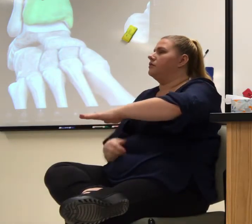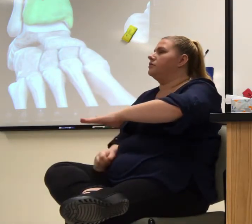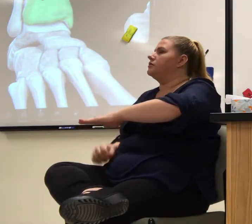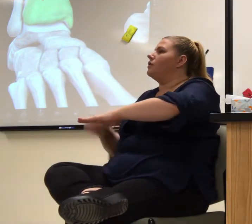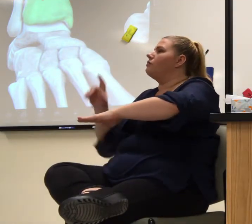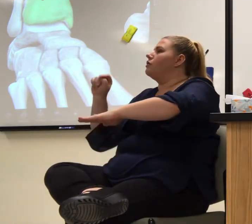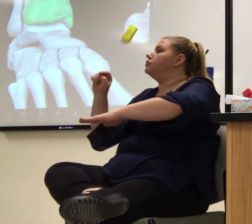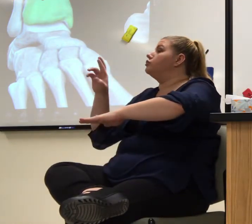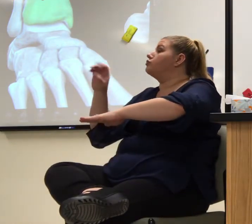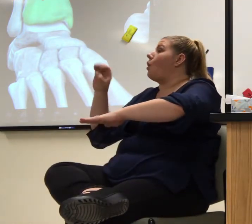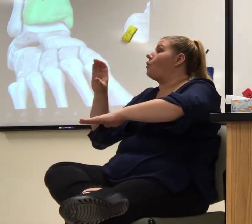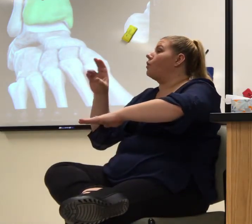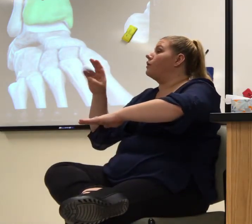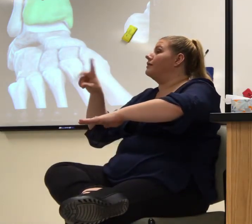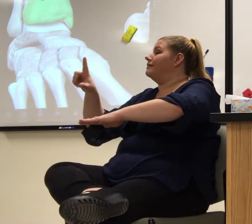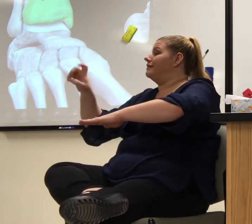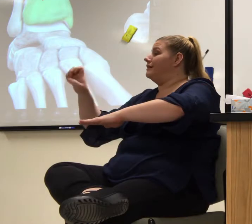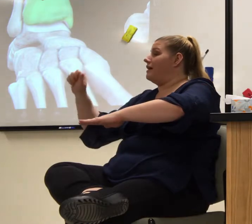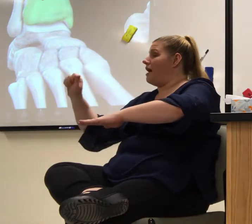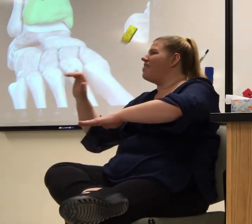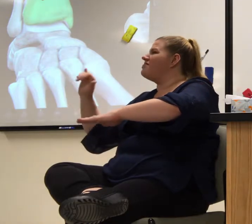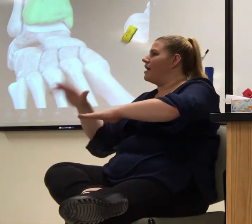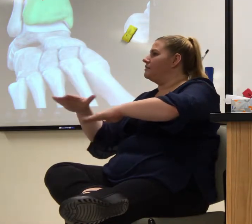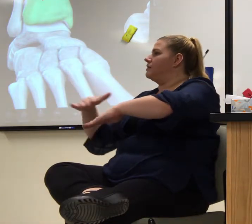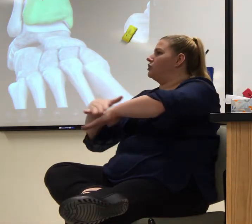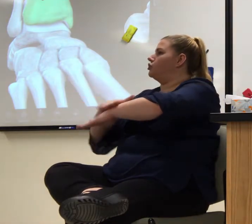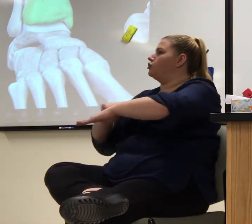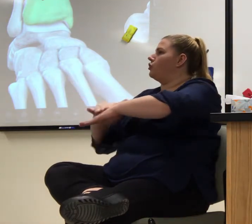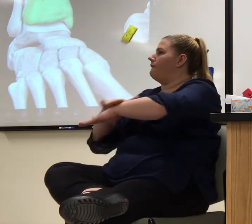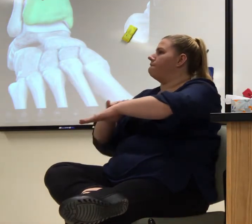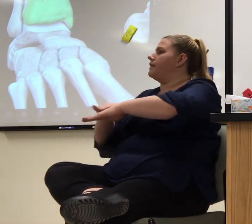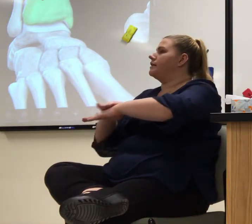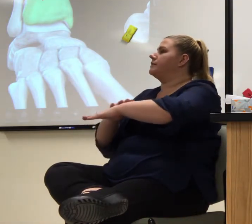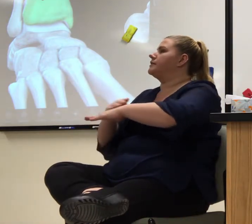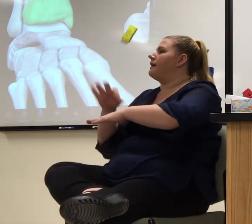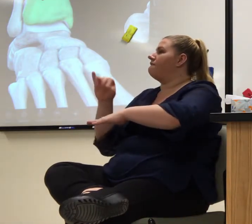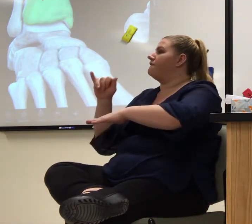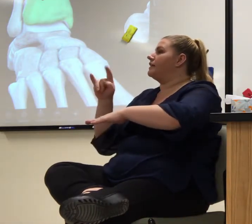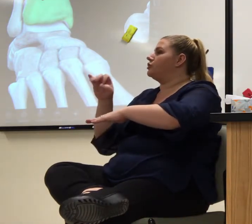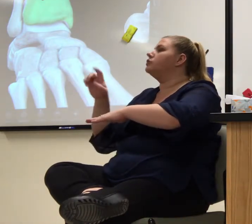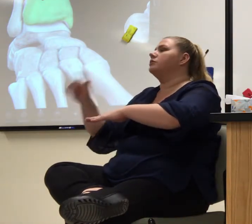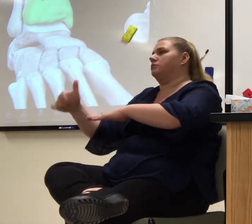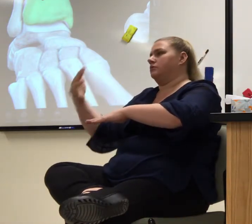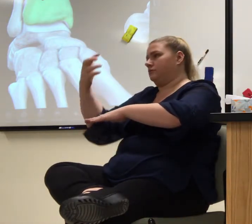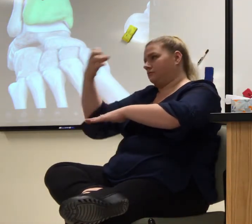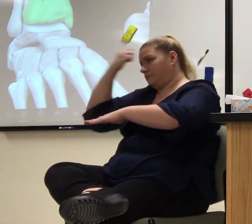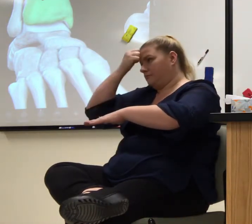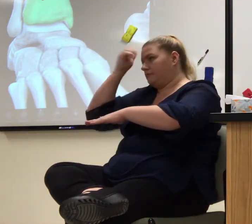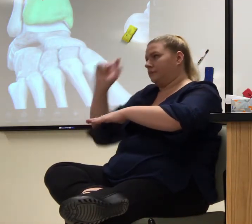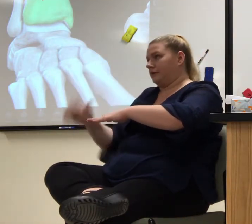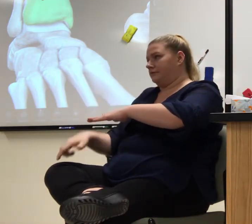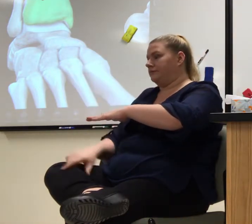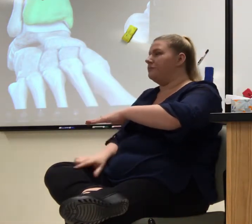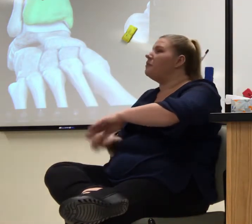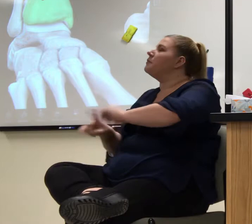Anyways, this forms a pretty standard hinge joint. The ankle is a hinge joint.